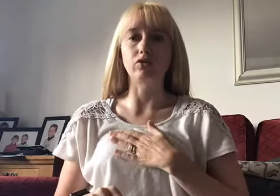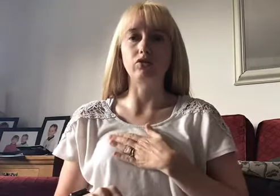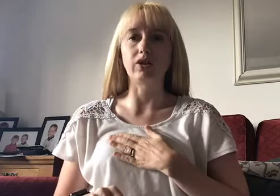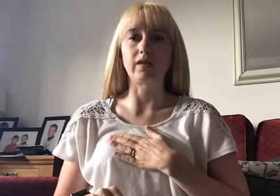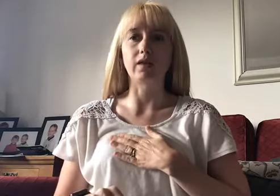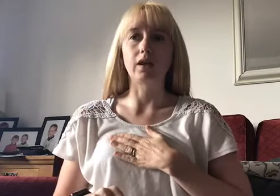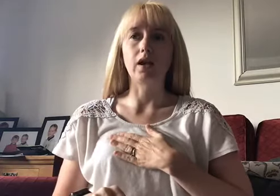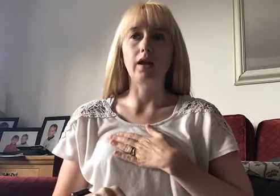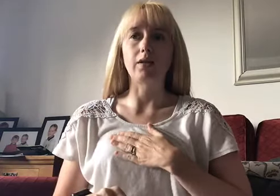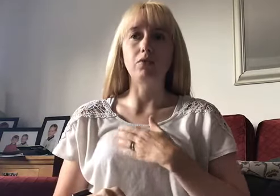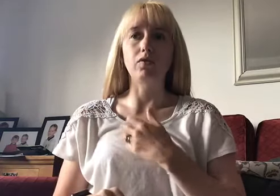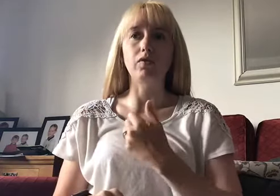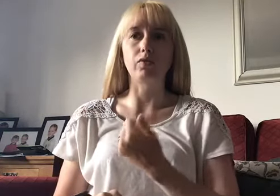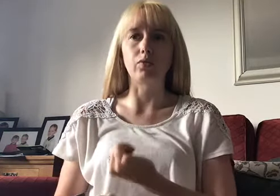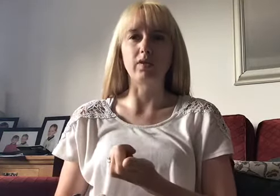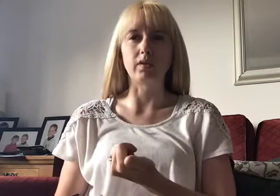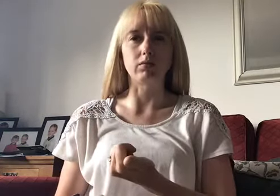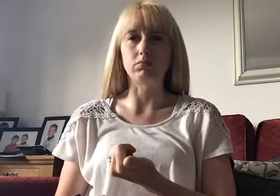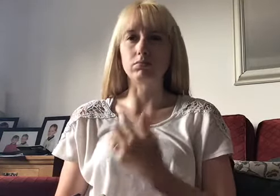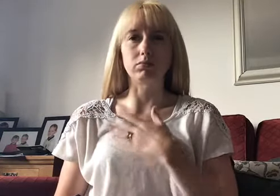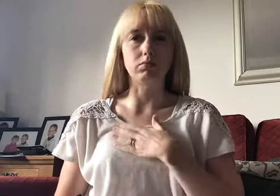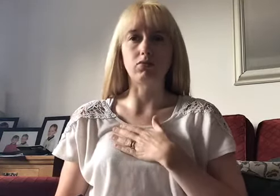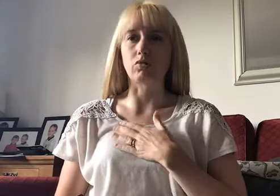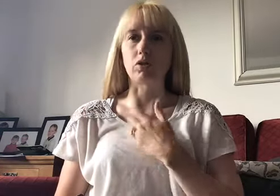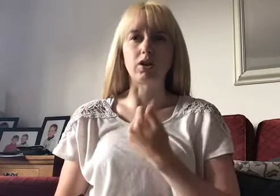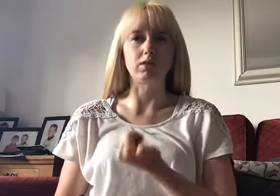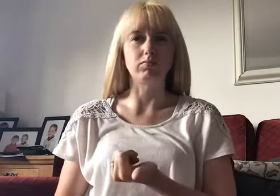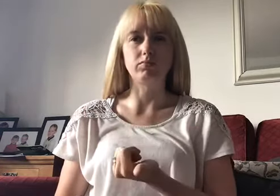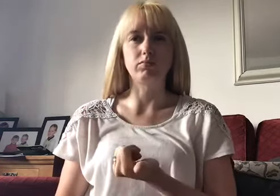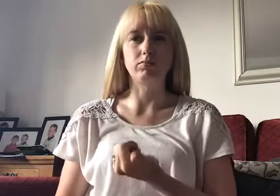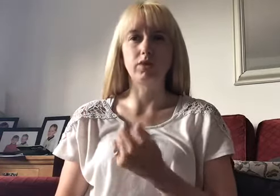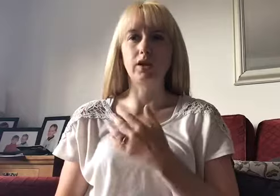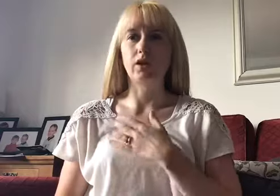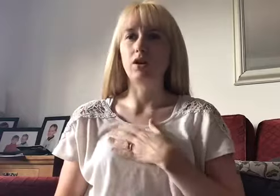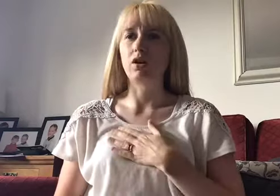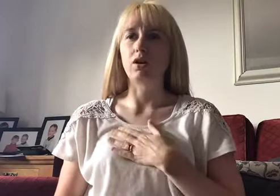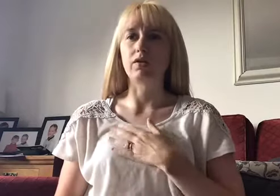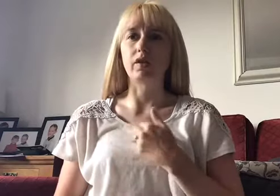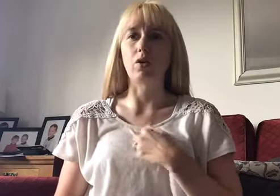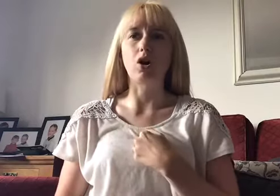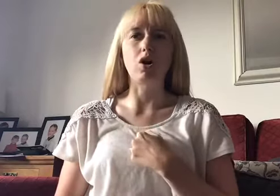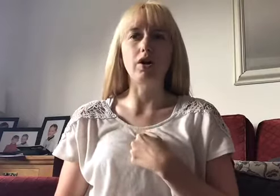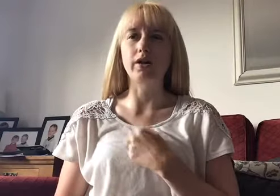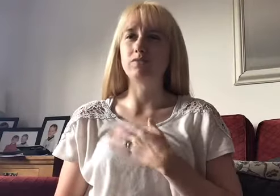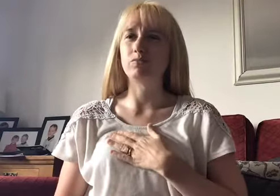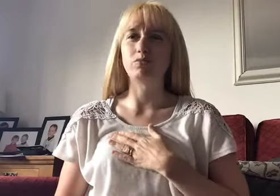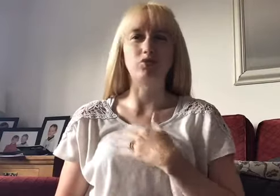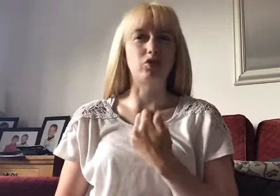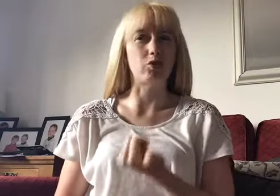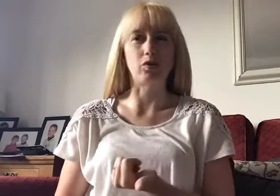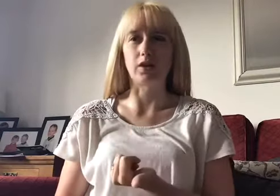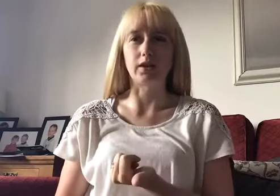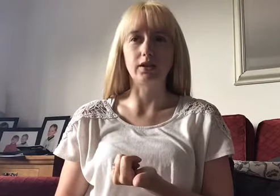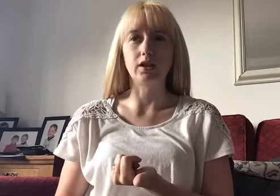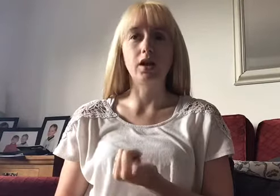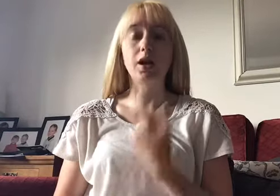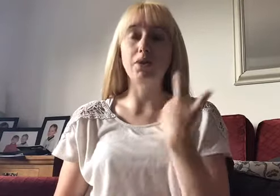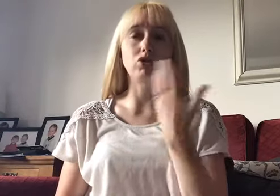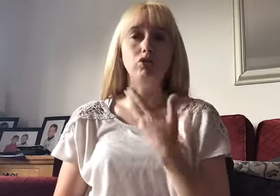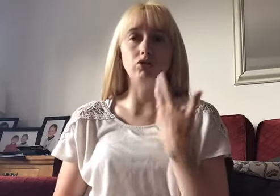chest and then move it forwards, don't like. So I don't like. And make sure you're doing your